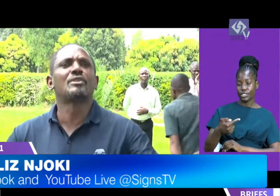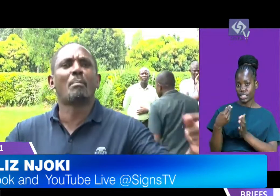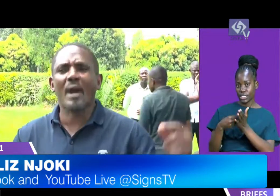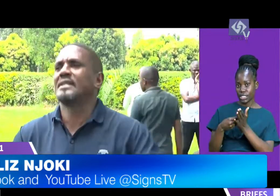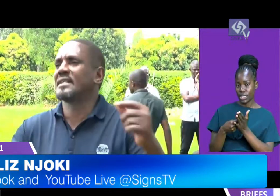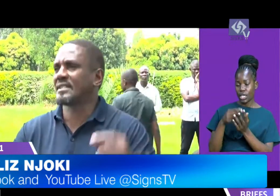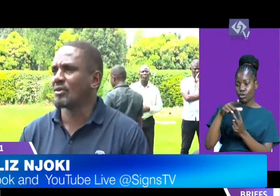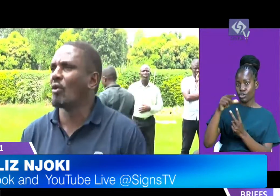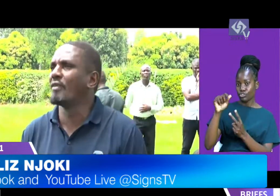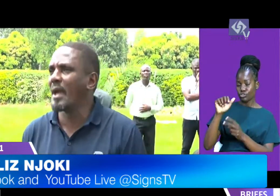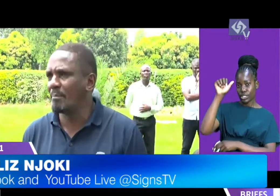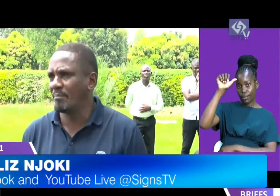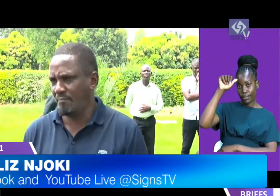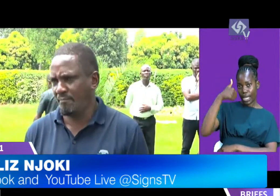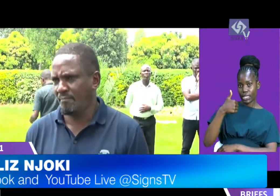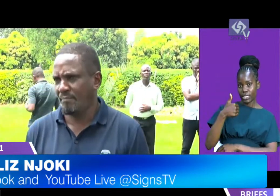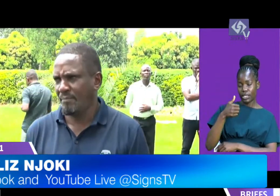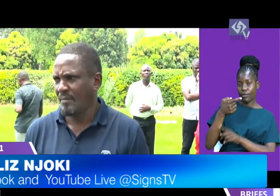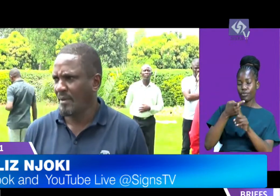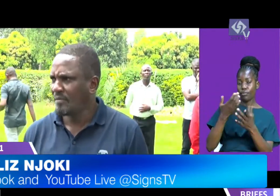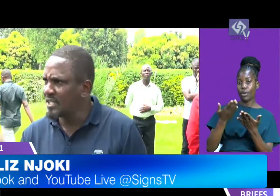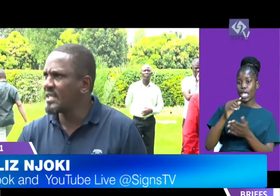the brightest of Game. This year